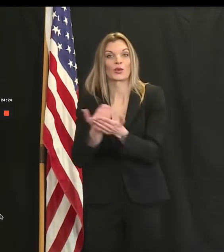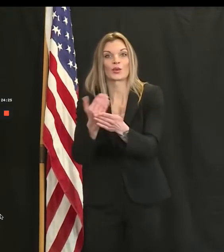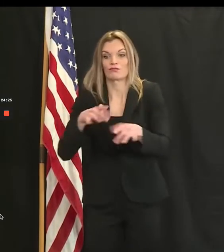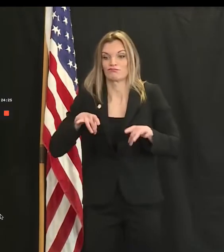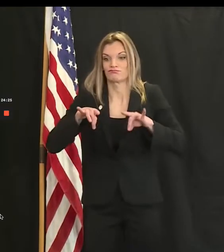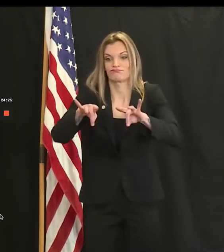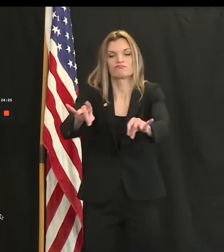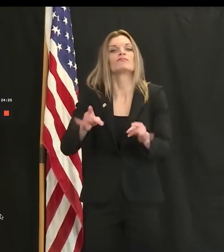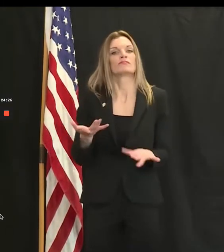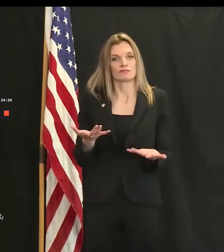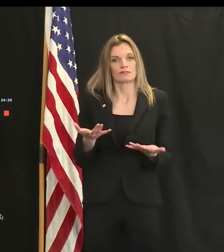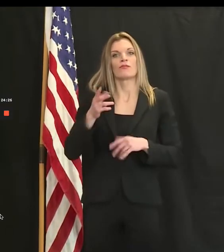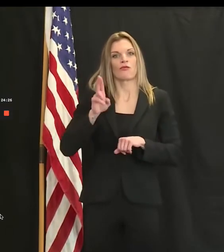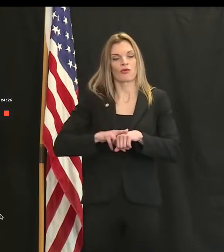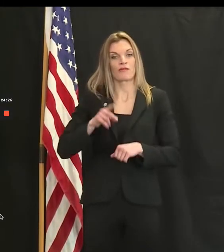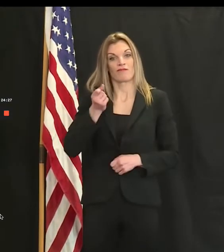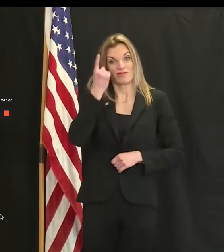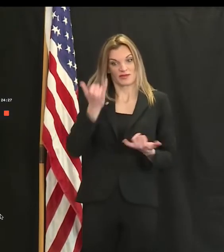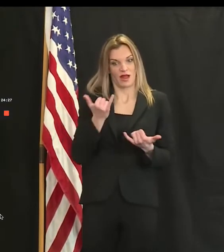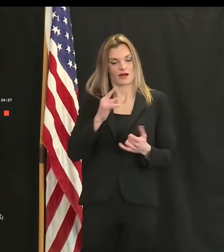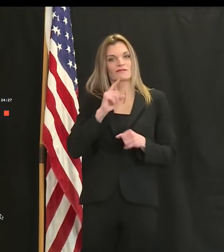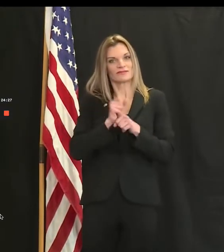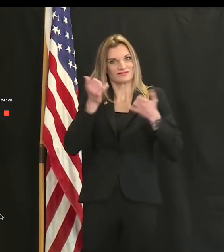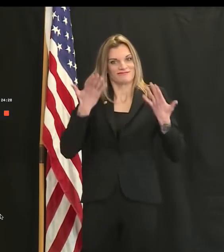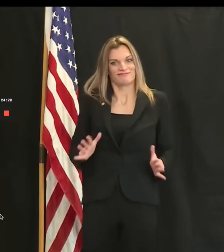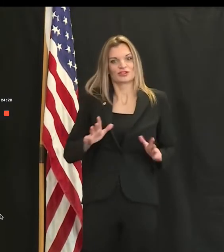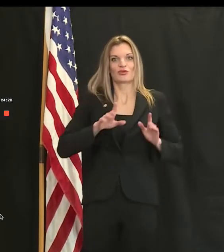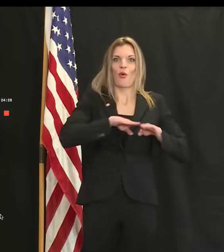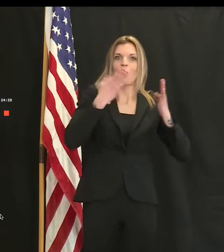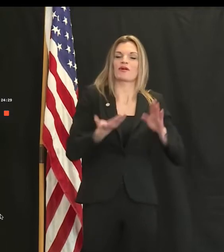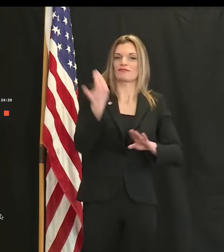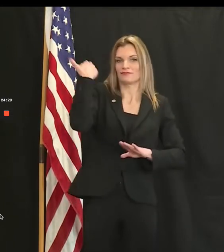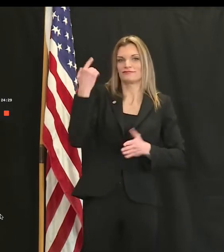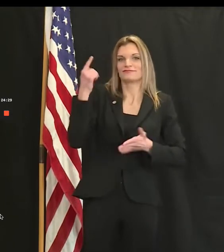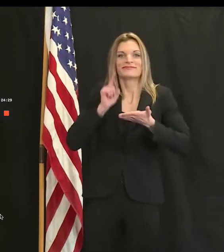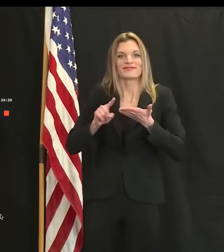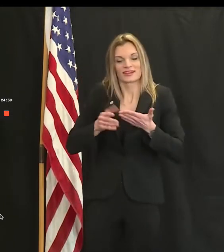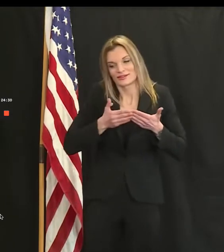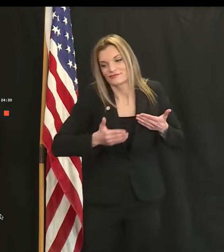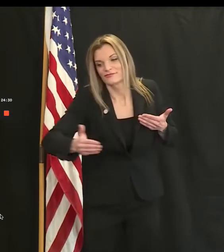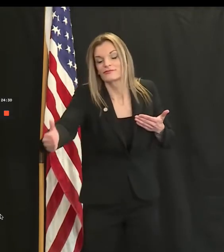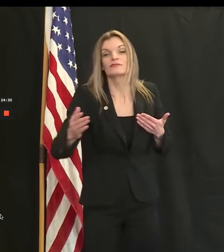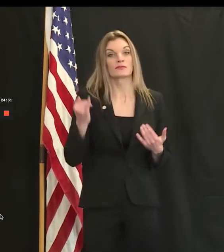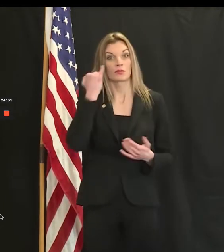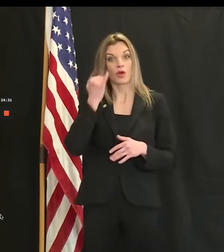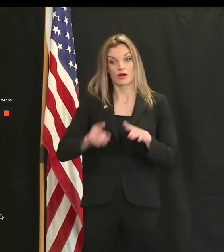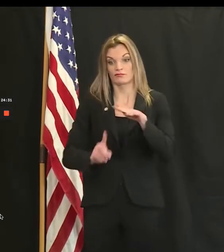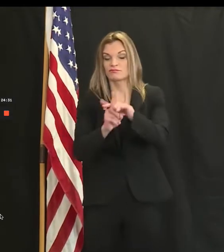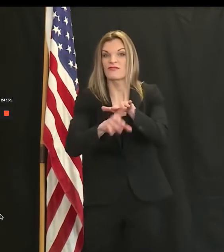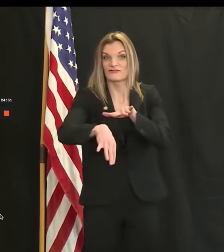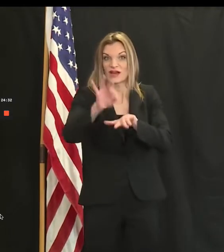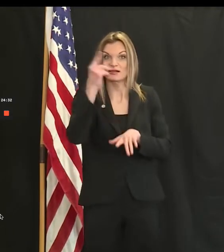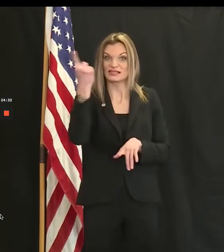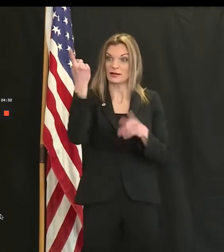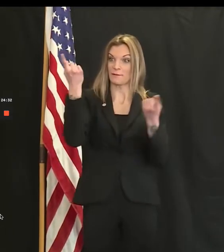ongoing investigation. And if there is evidence that would prove that a crime was committed, we will